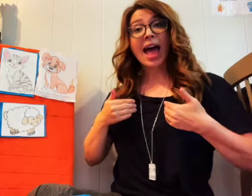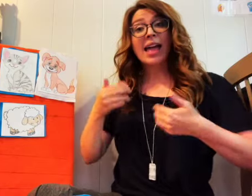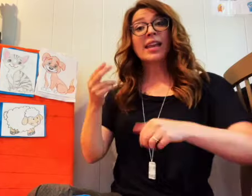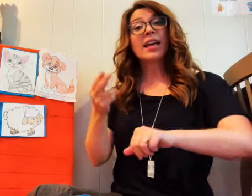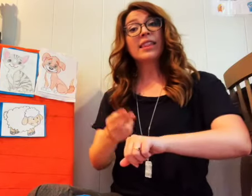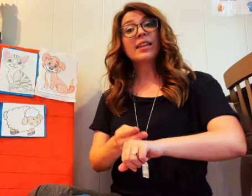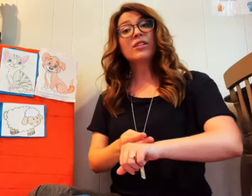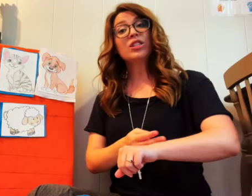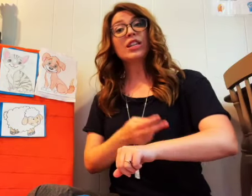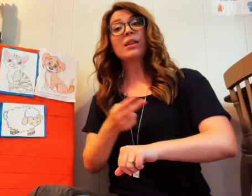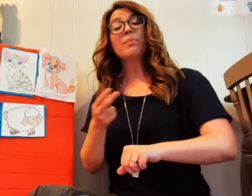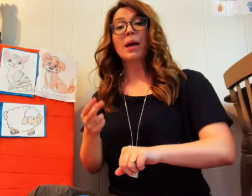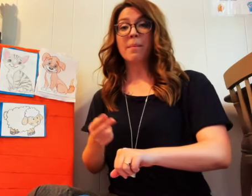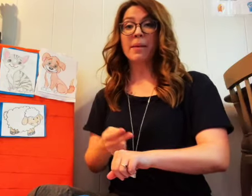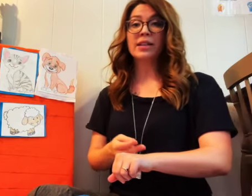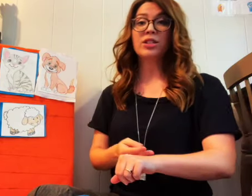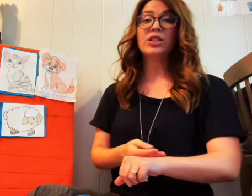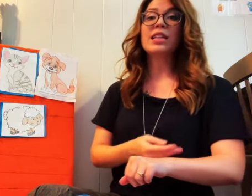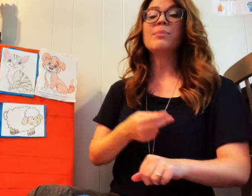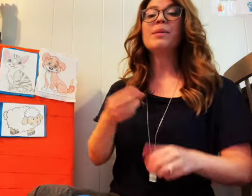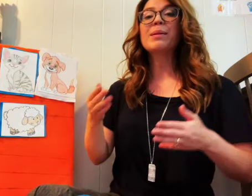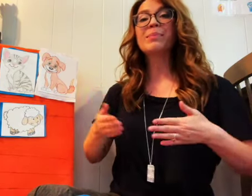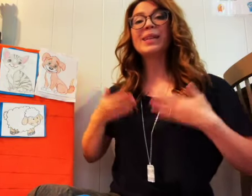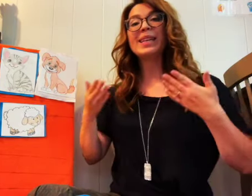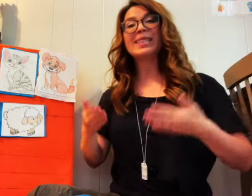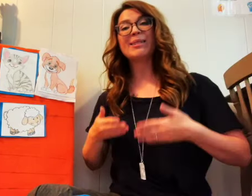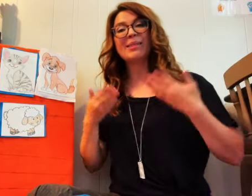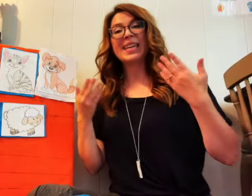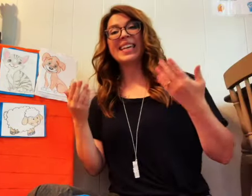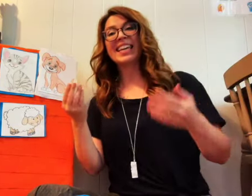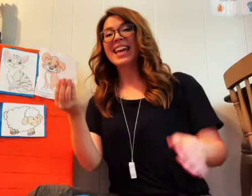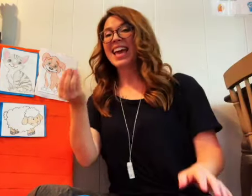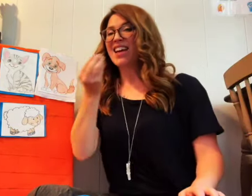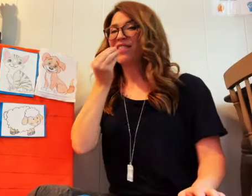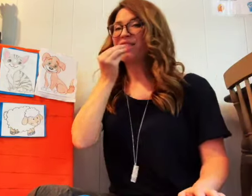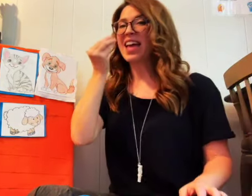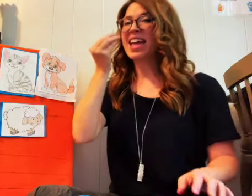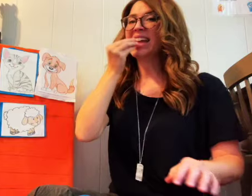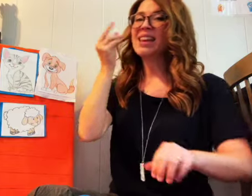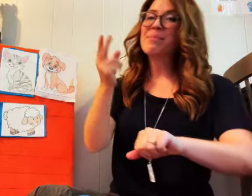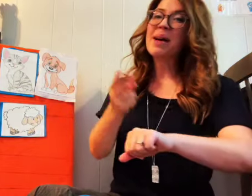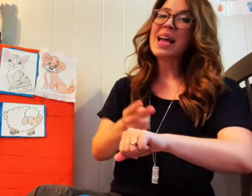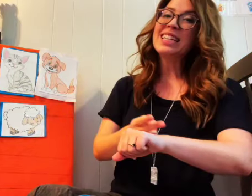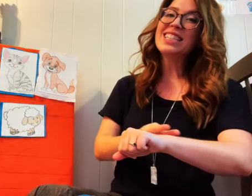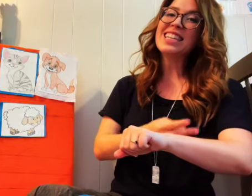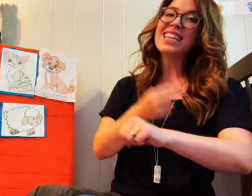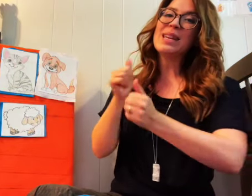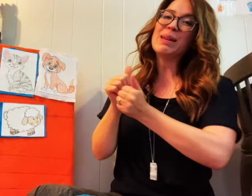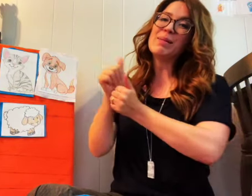Had a little sheep, my sheep pleased me. Fed my sheep